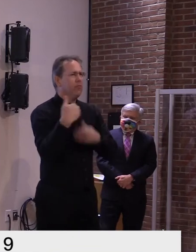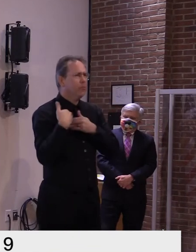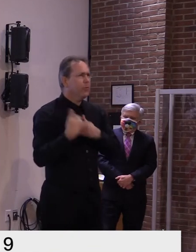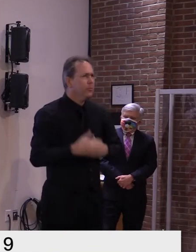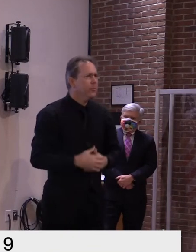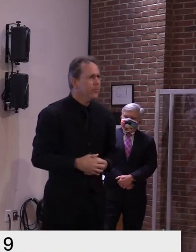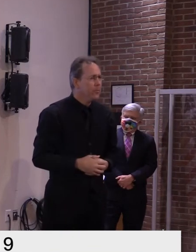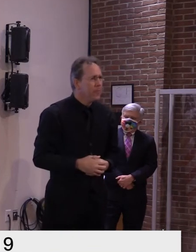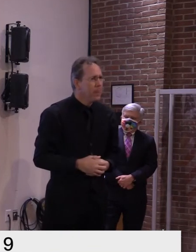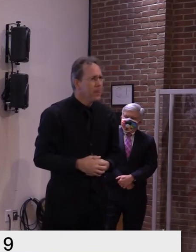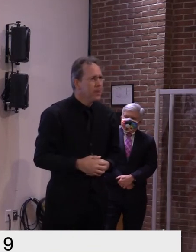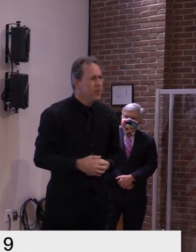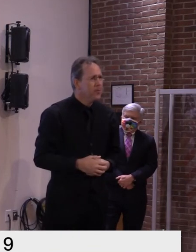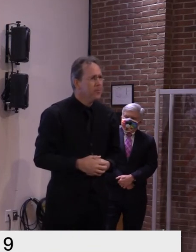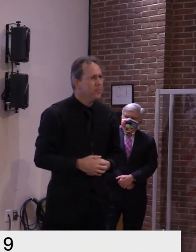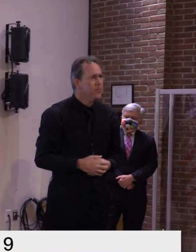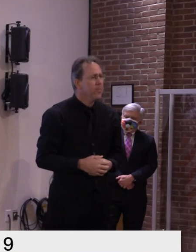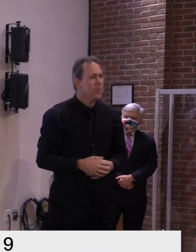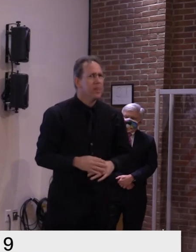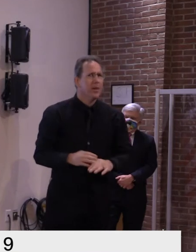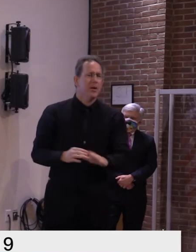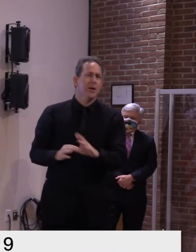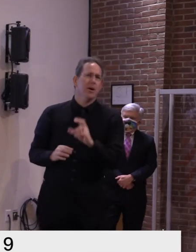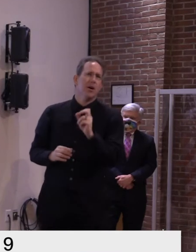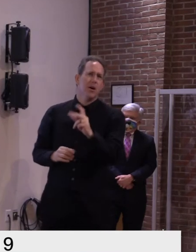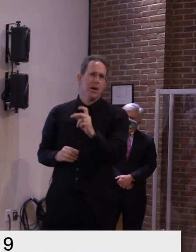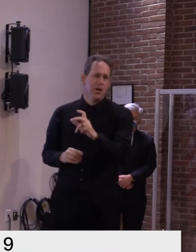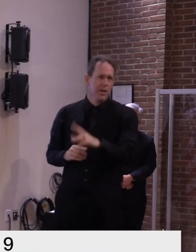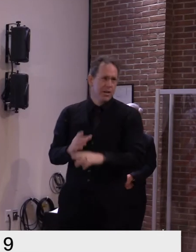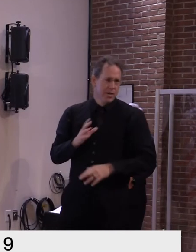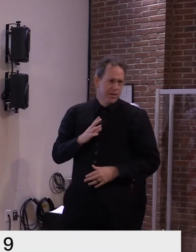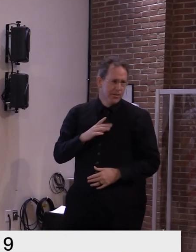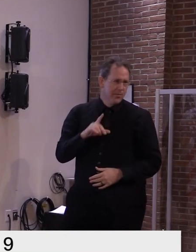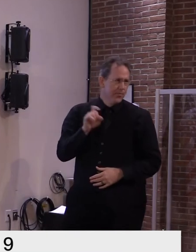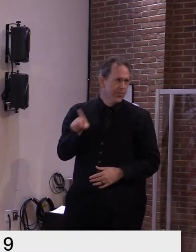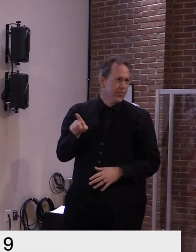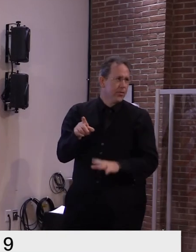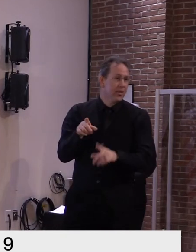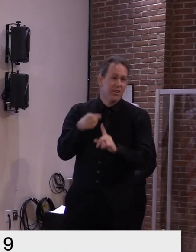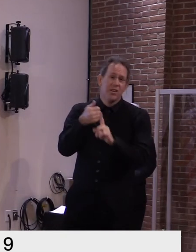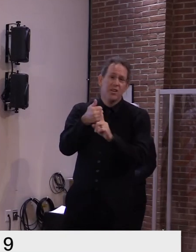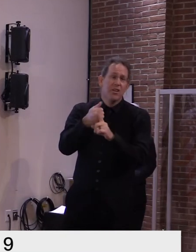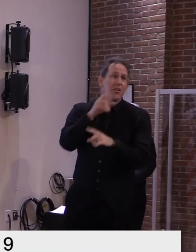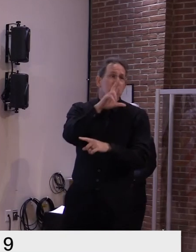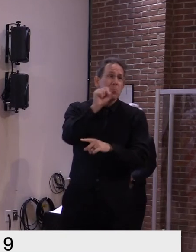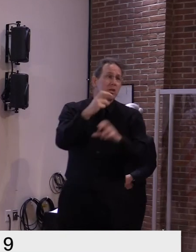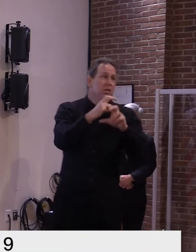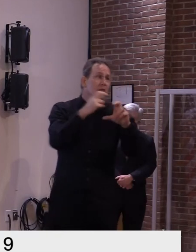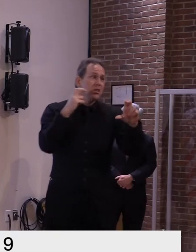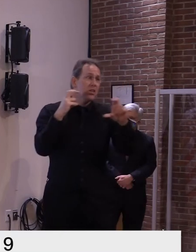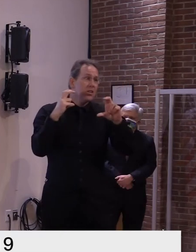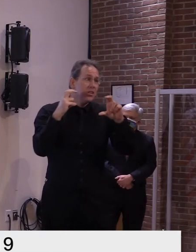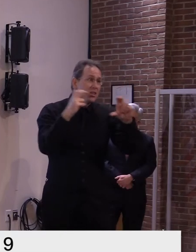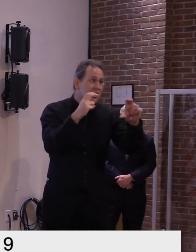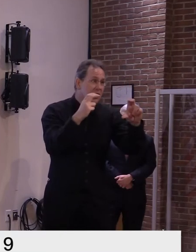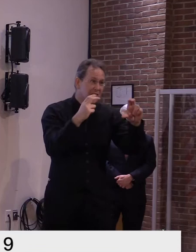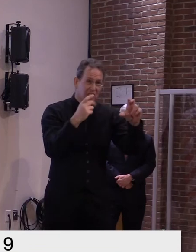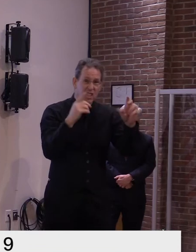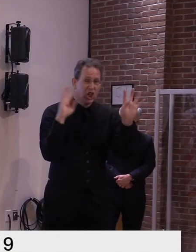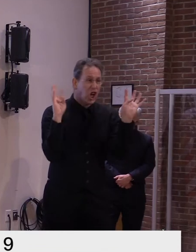Okay. But is it the case, though, that the bus was over the capacity that Vermont,